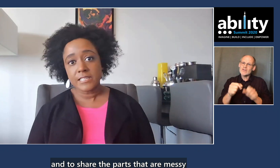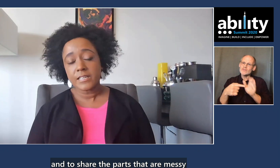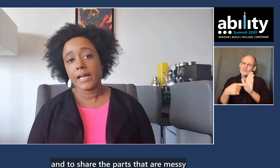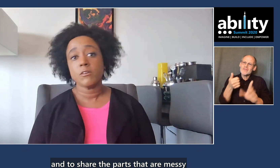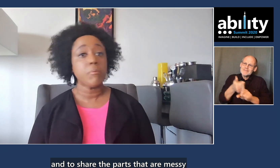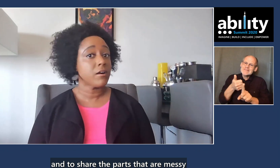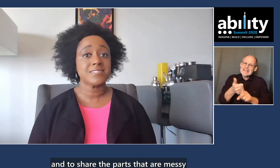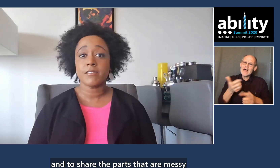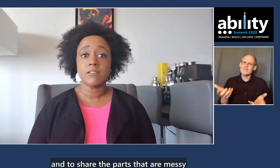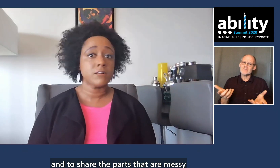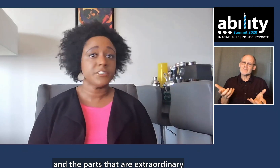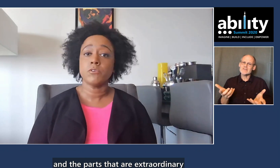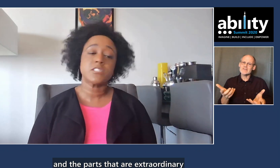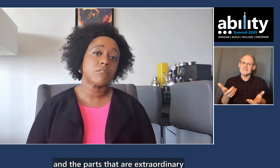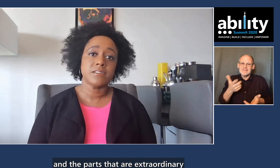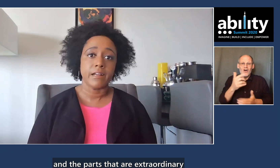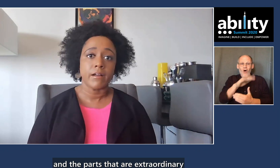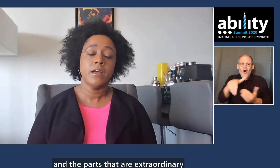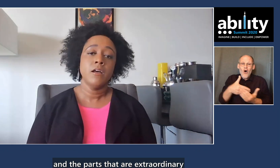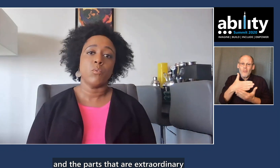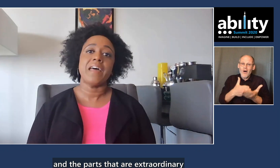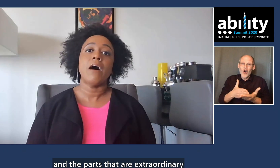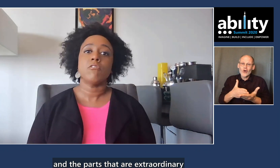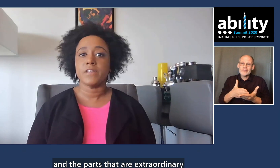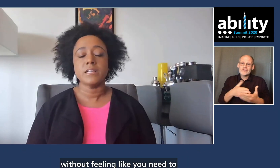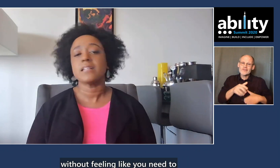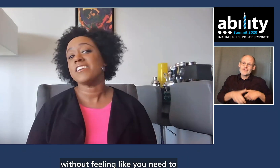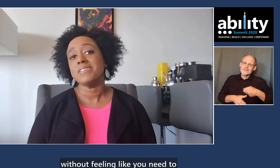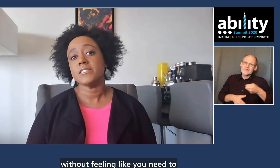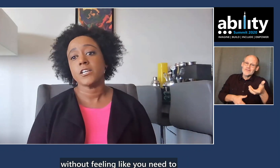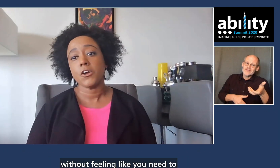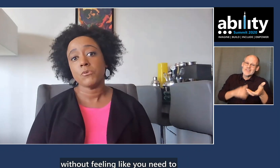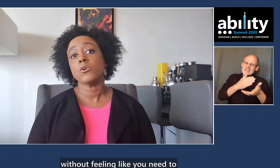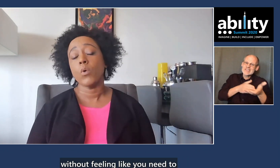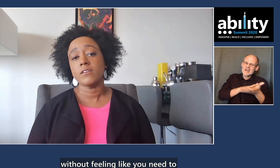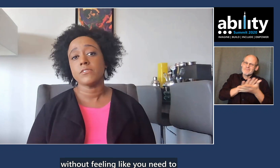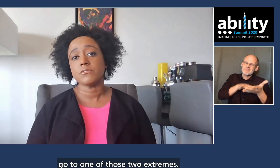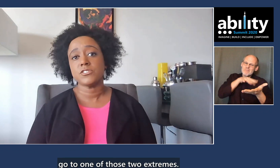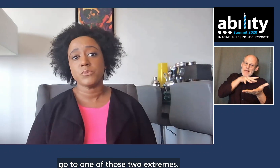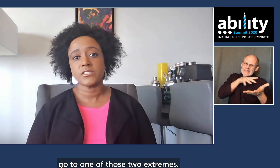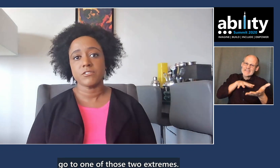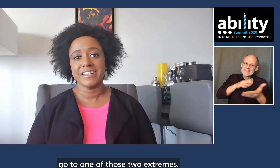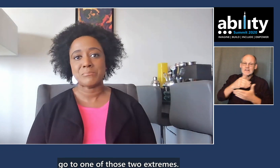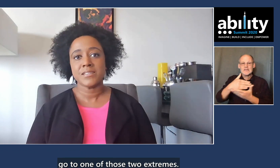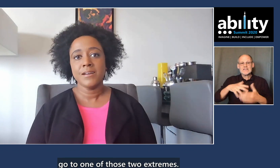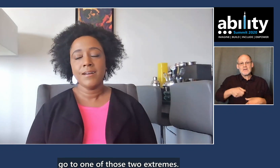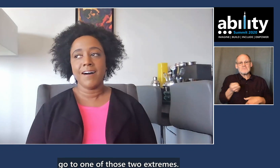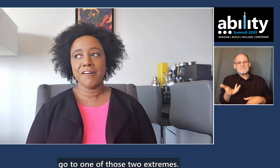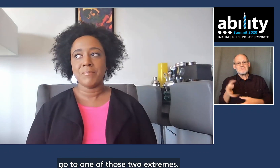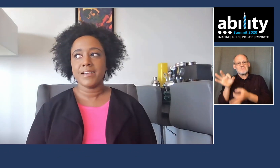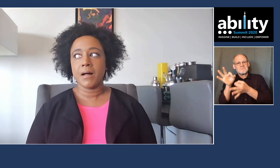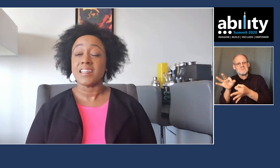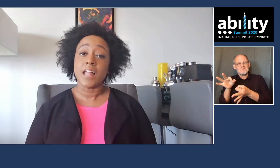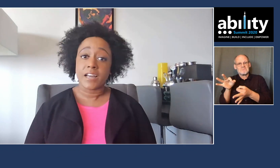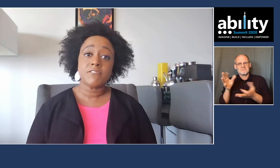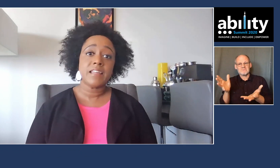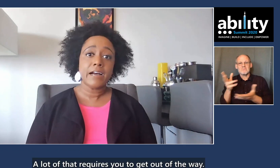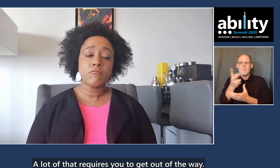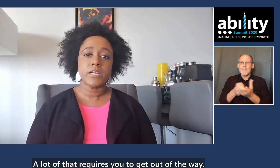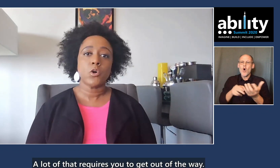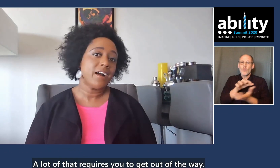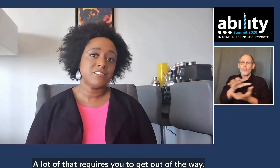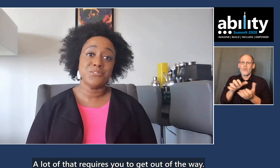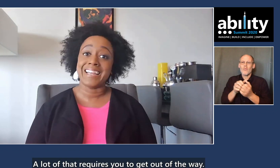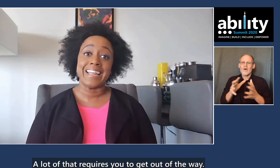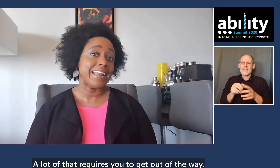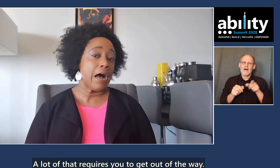that are messy and the parts that are, extraordinary without feeling like you need to go to one of those two extremes. A lot of